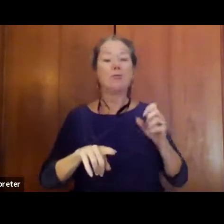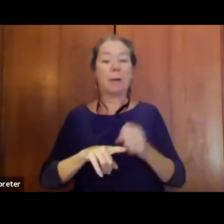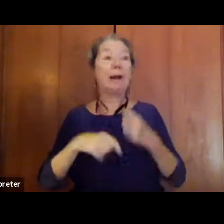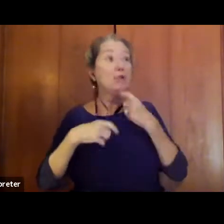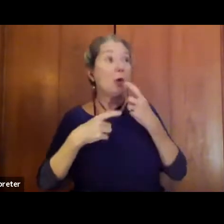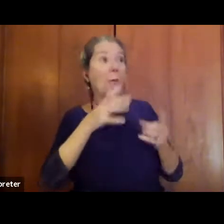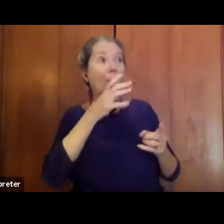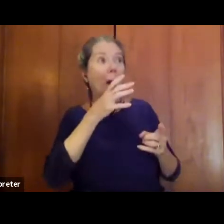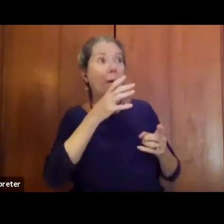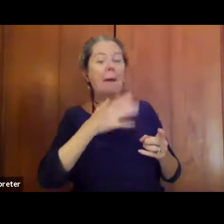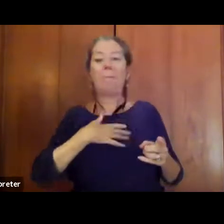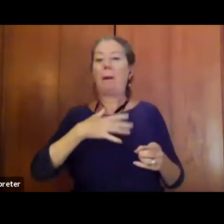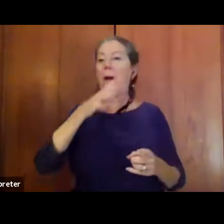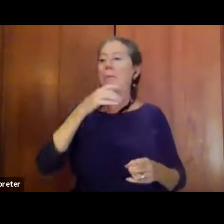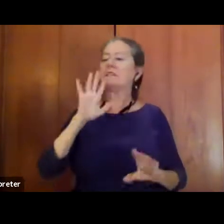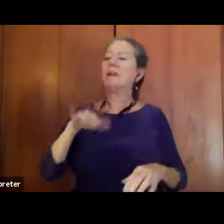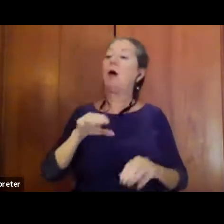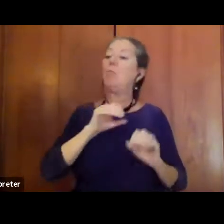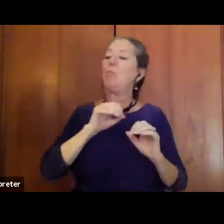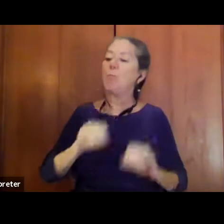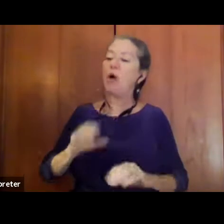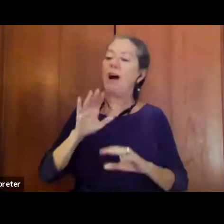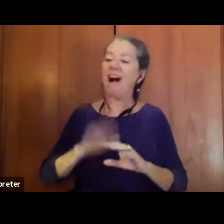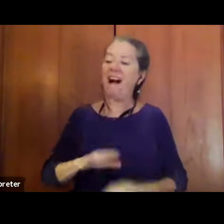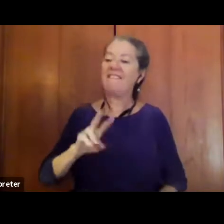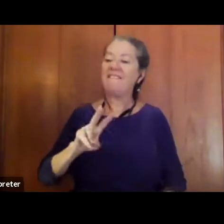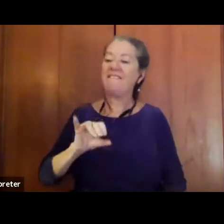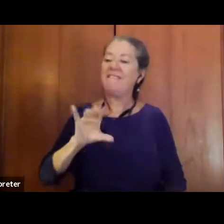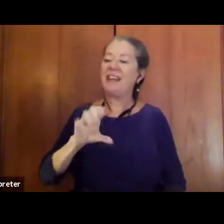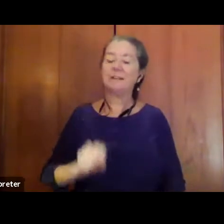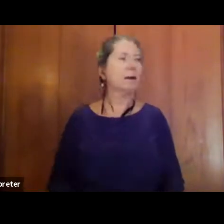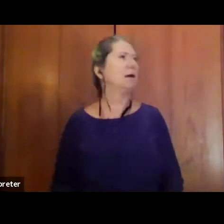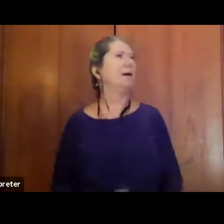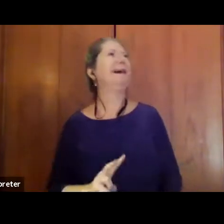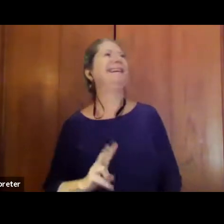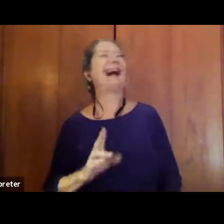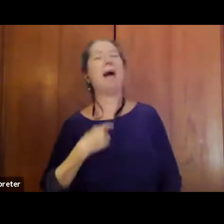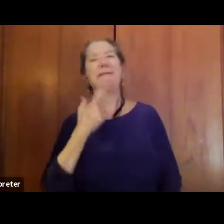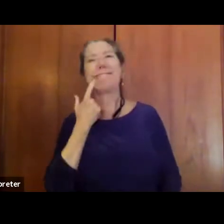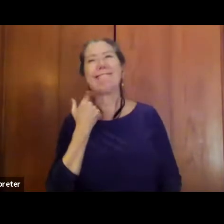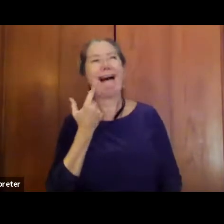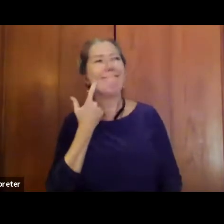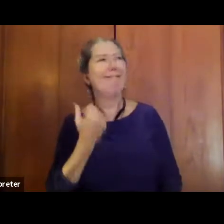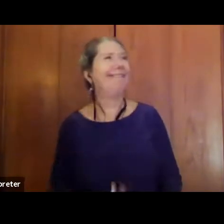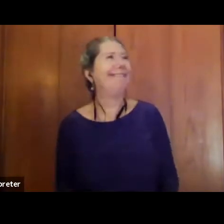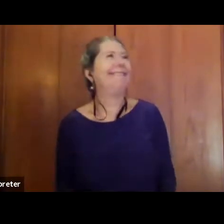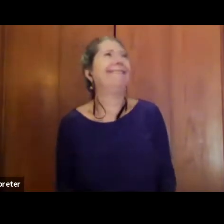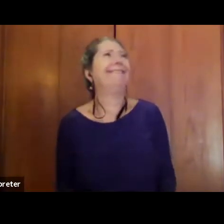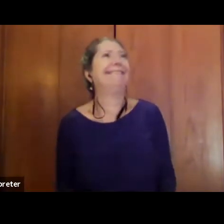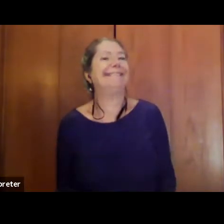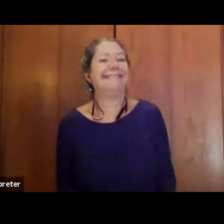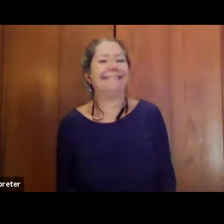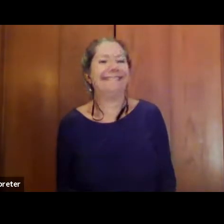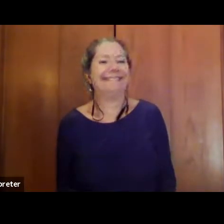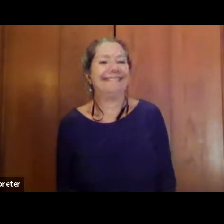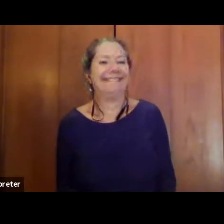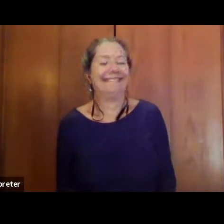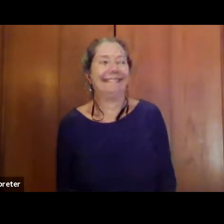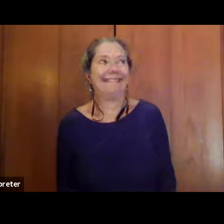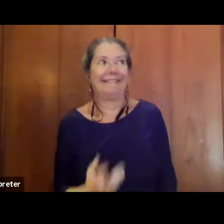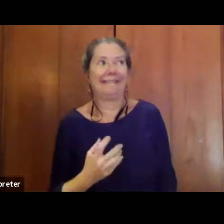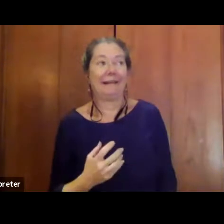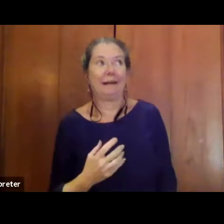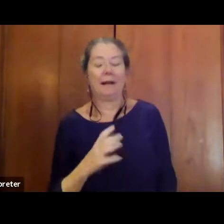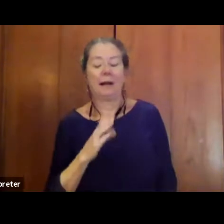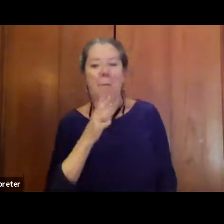Póngale Vicks, put on Vicks, to which I immediately laughed. And then as soon as she left, I went and